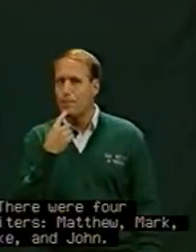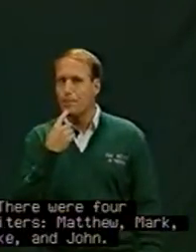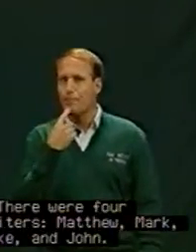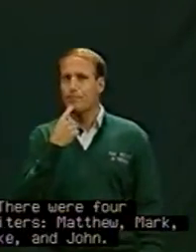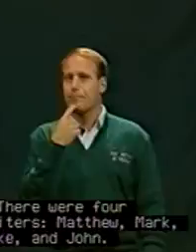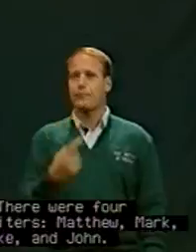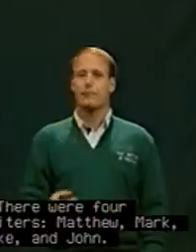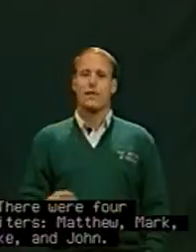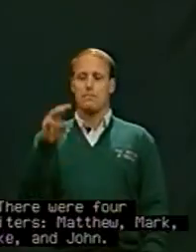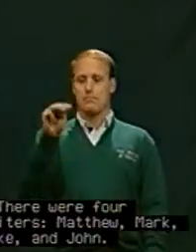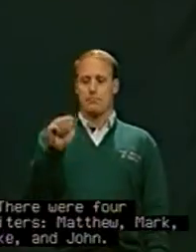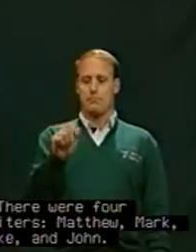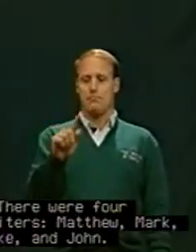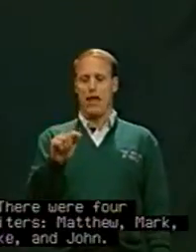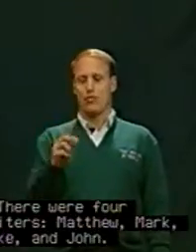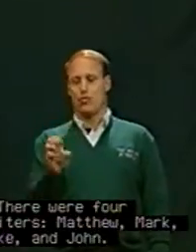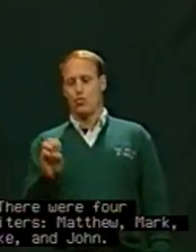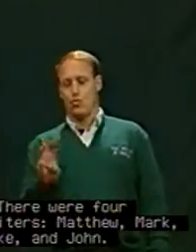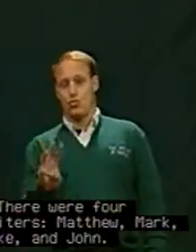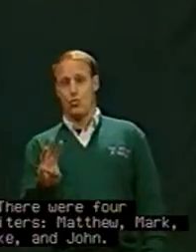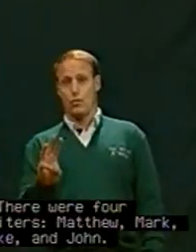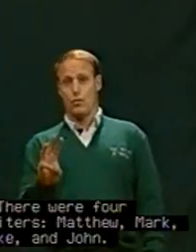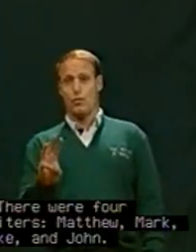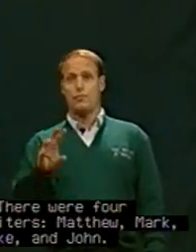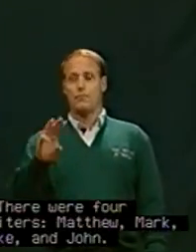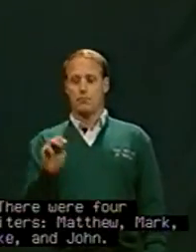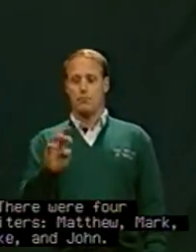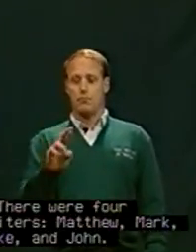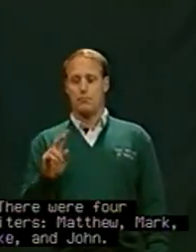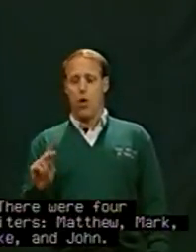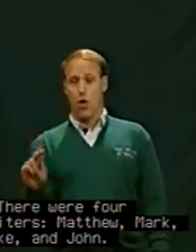where there are 4 writers, Matthew, Mark, Luke, and John.